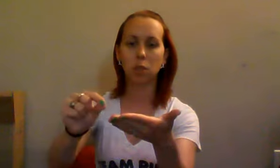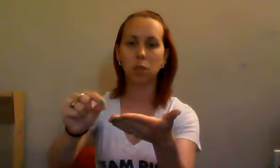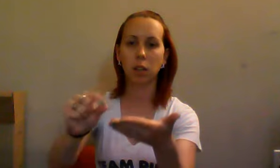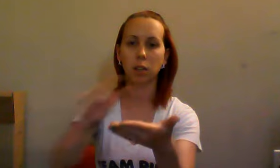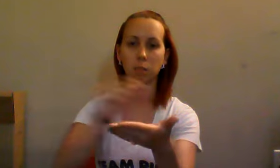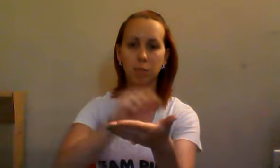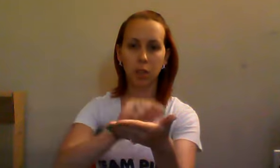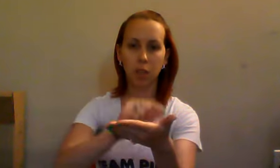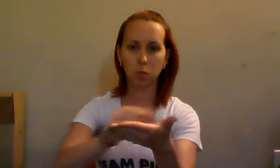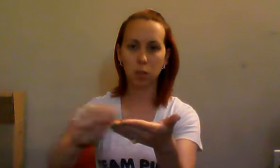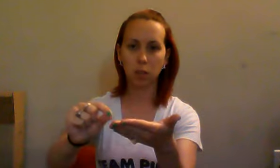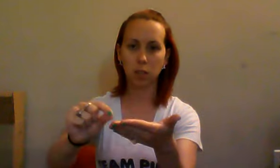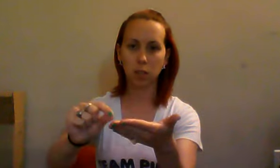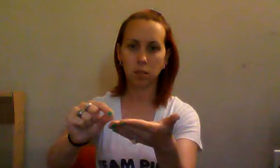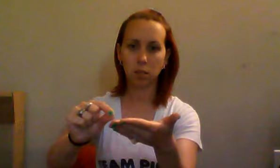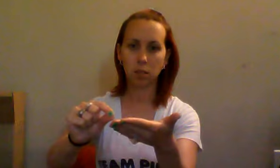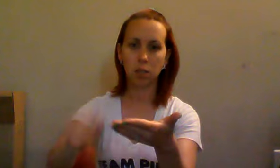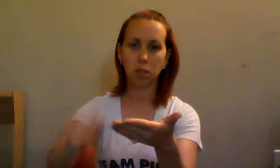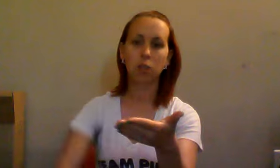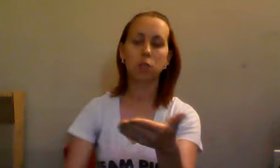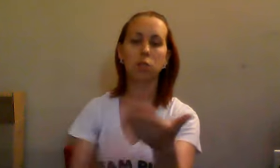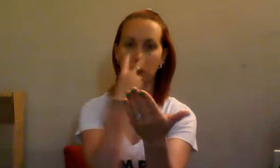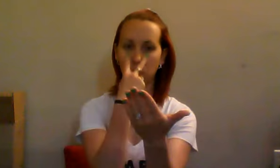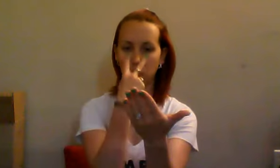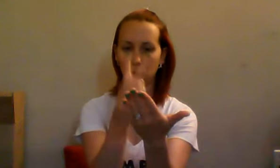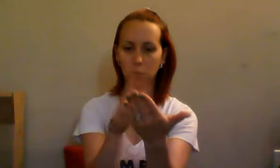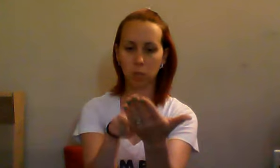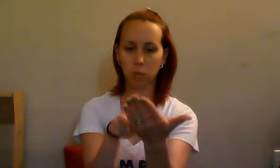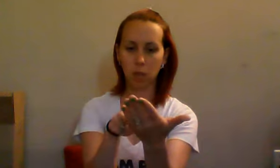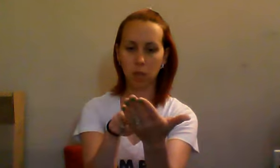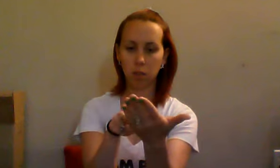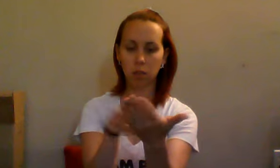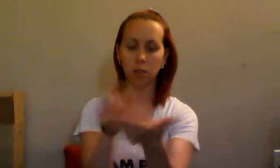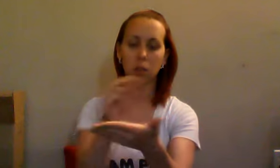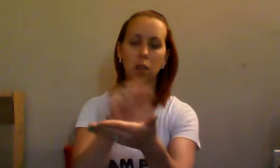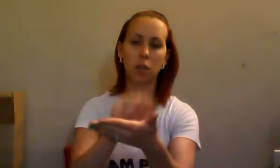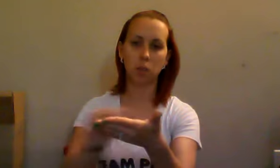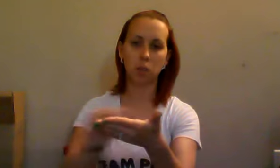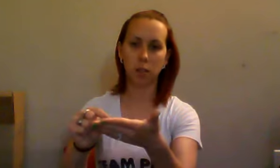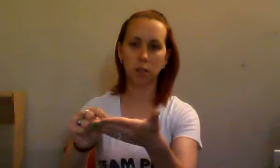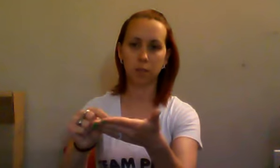writing. Write. So you have read and write.